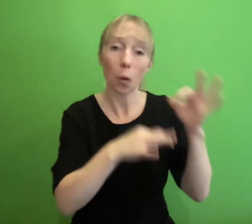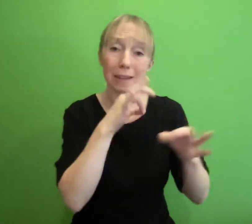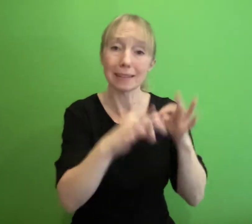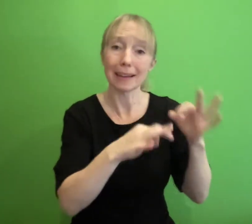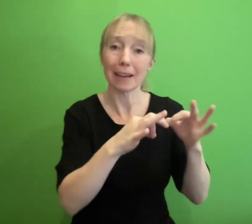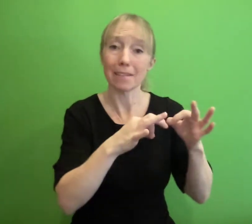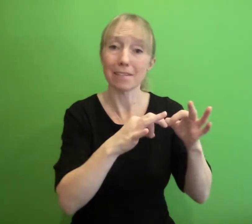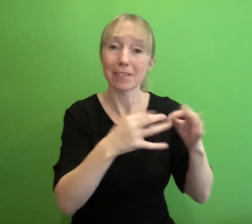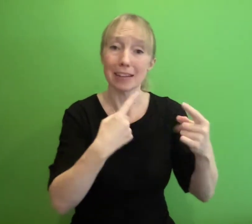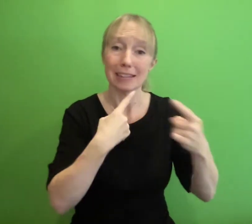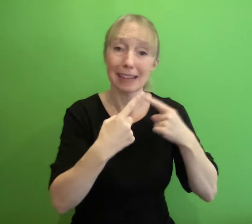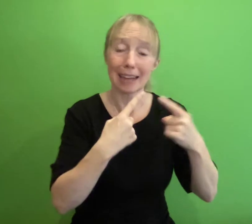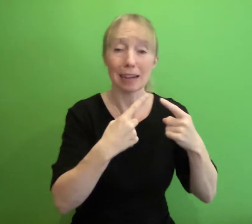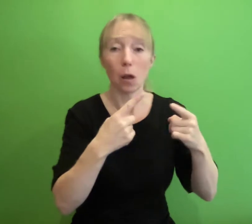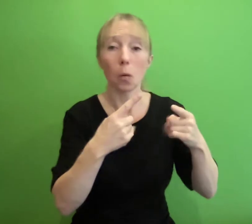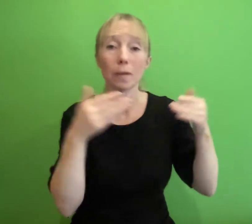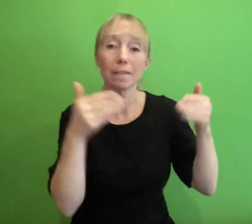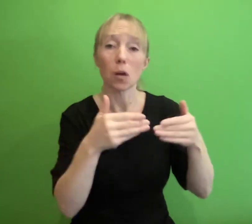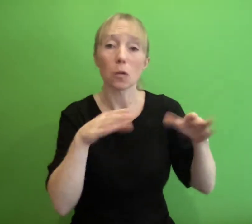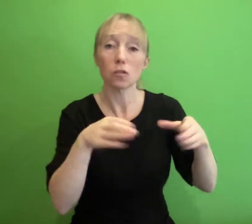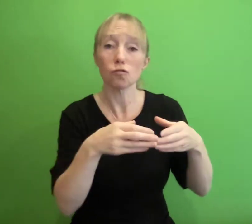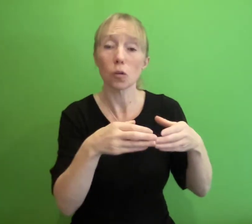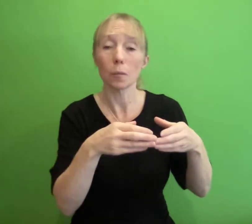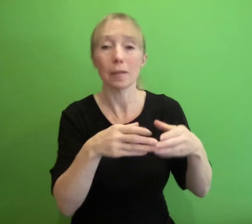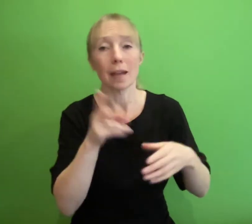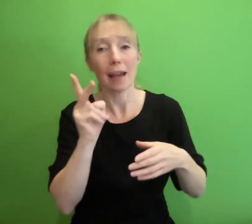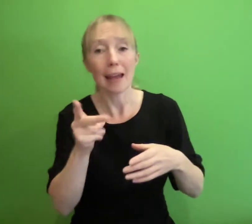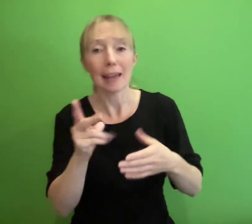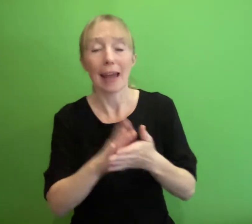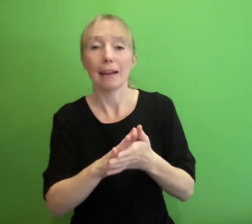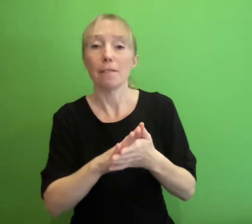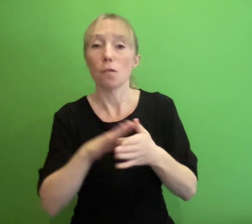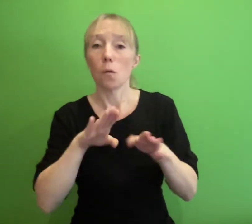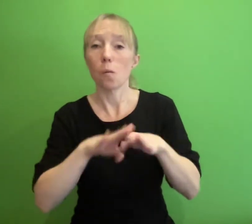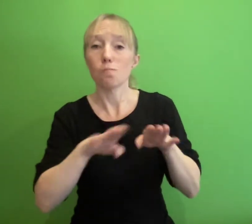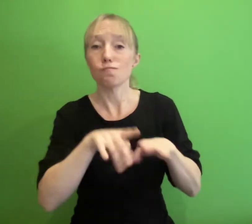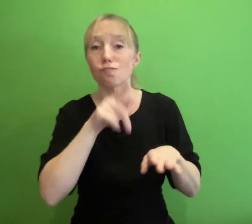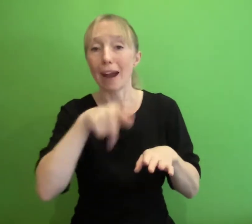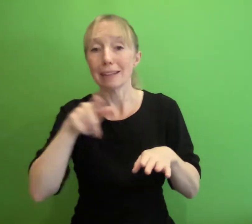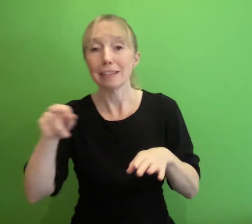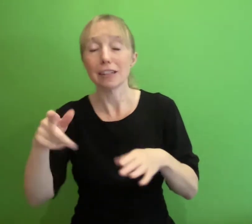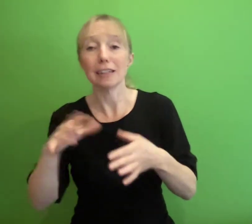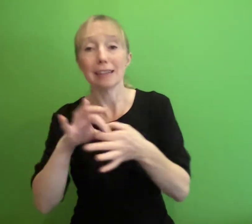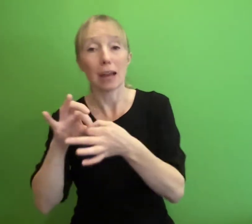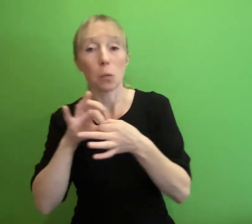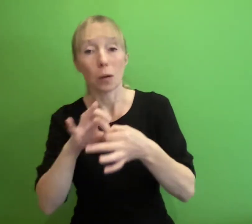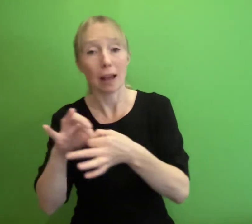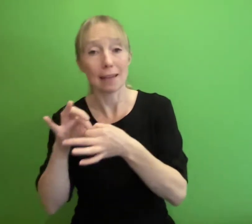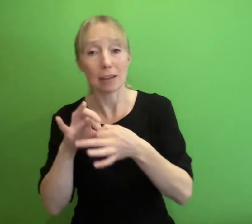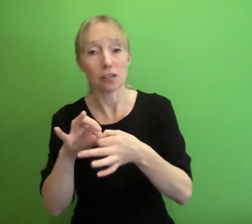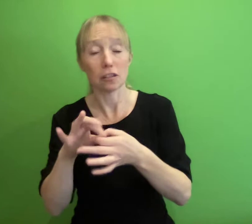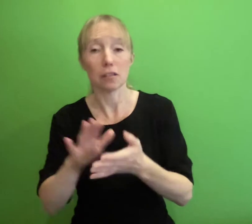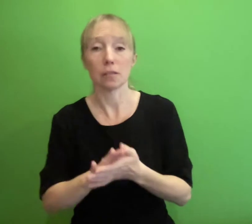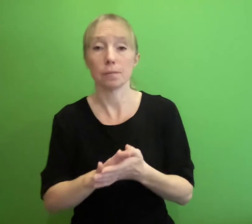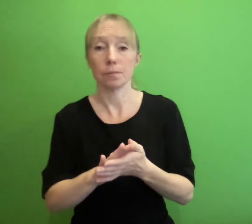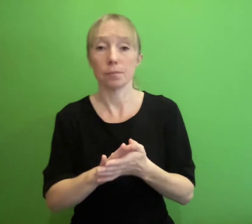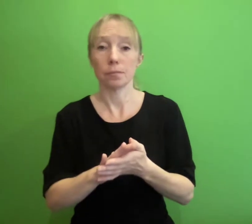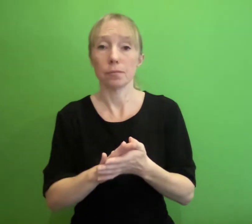was focus groups, again for both practitioners and organisations. The research topics that